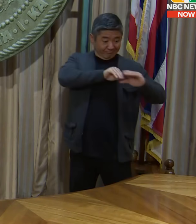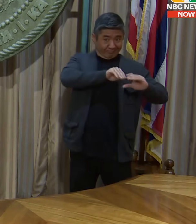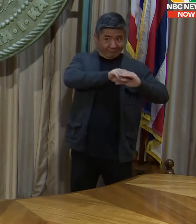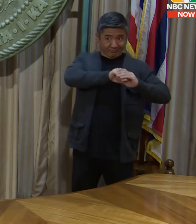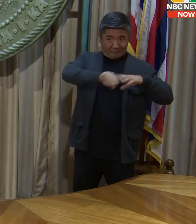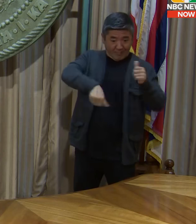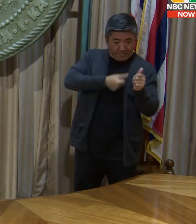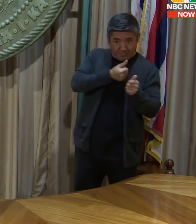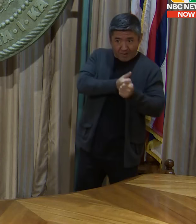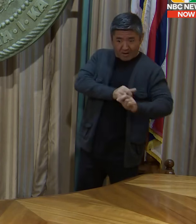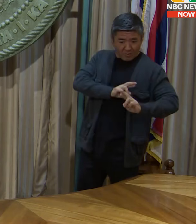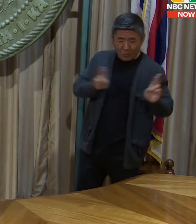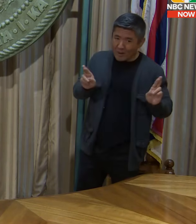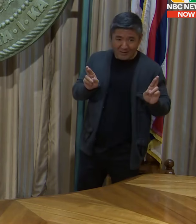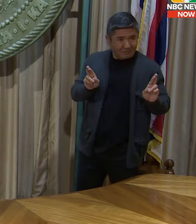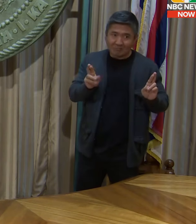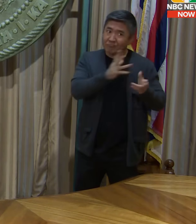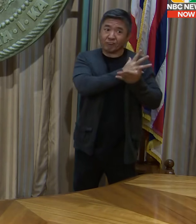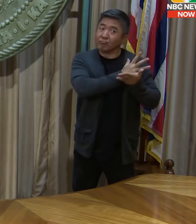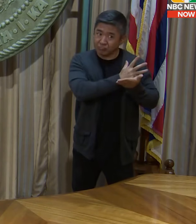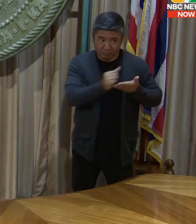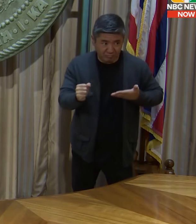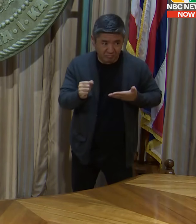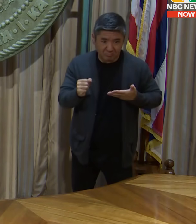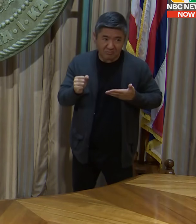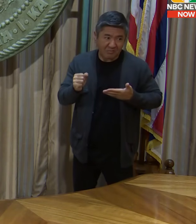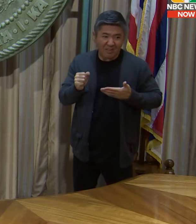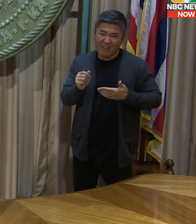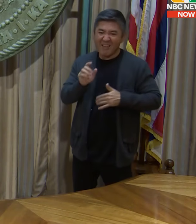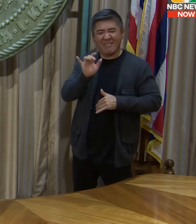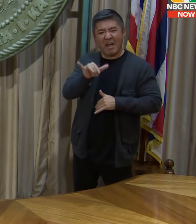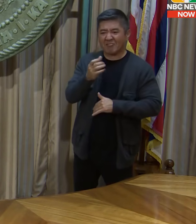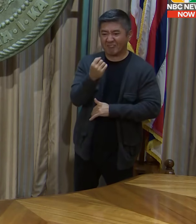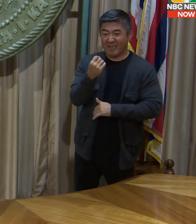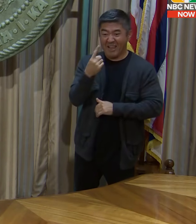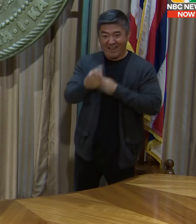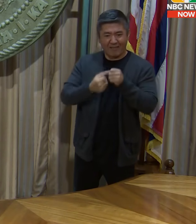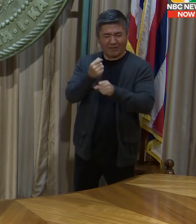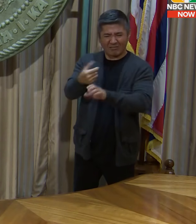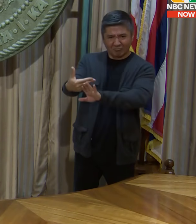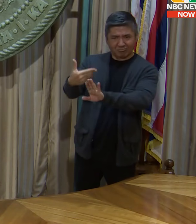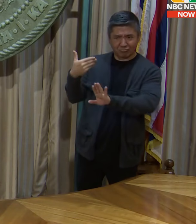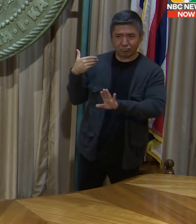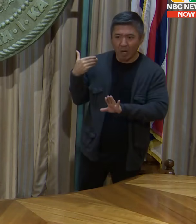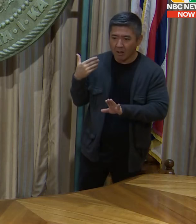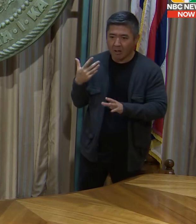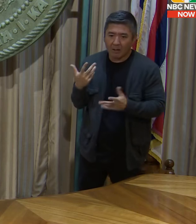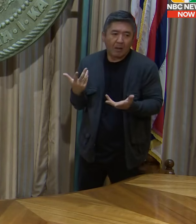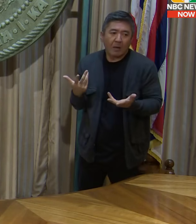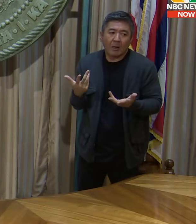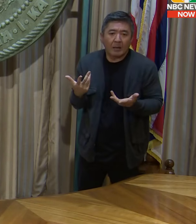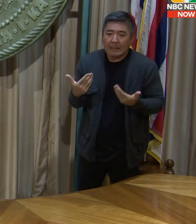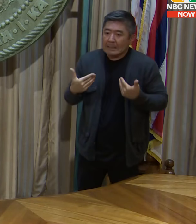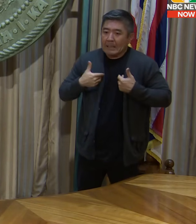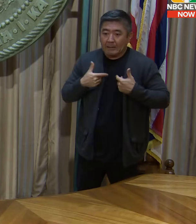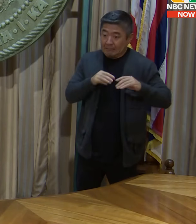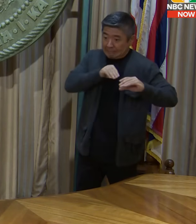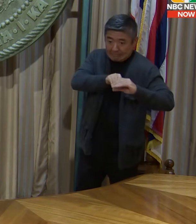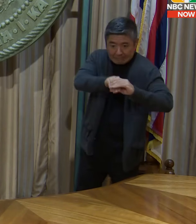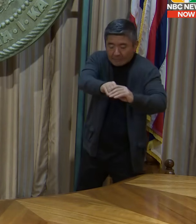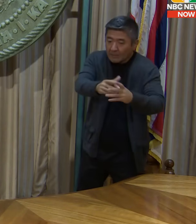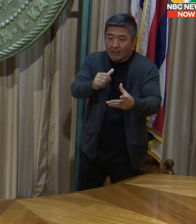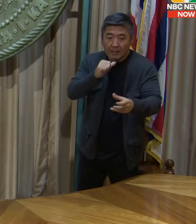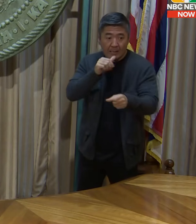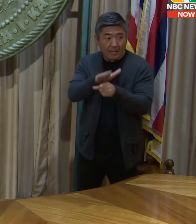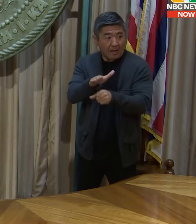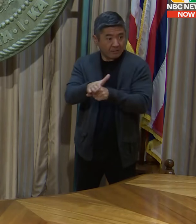And of course, as you can imagine, 11 years after the previous incident, there was just some breakdown. So when we went through some of the